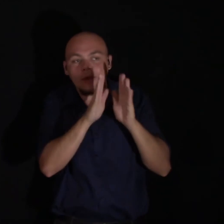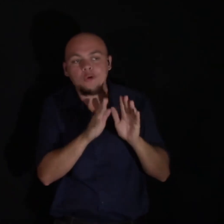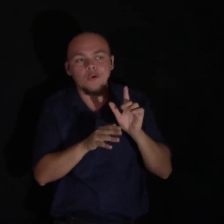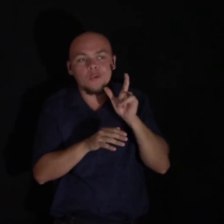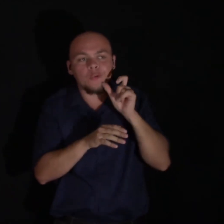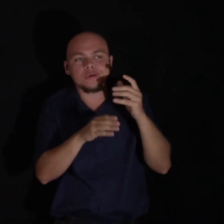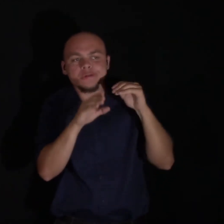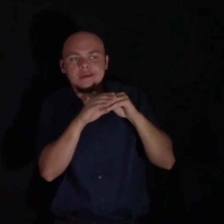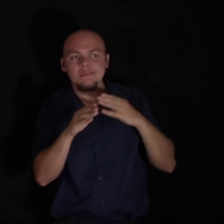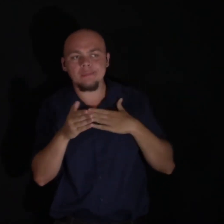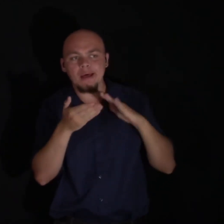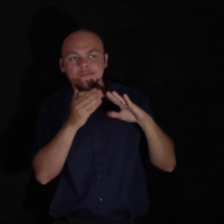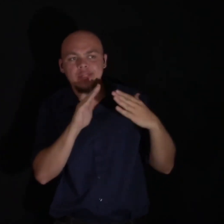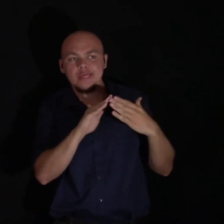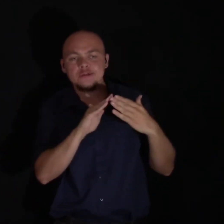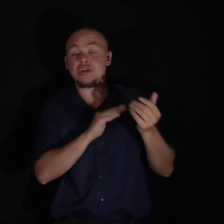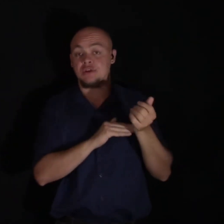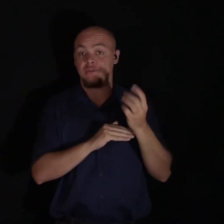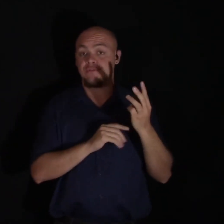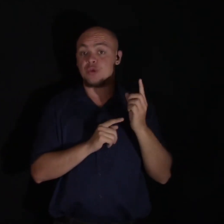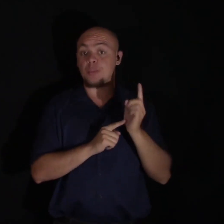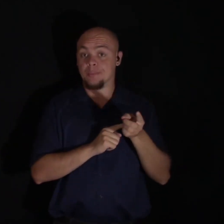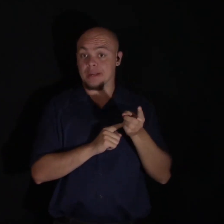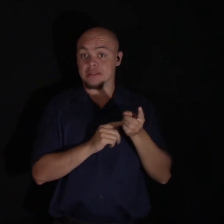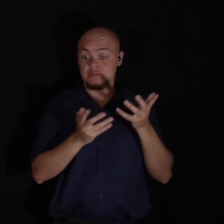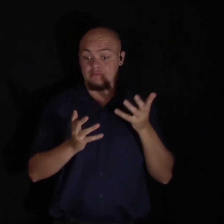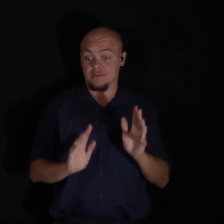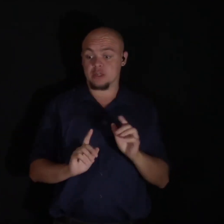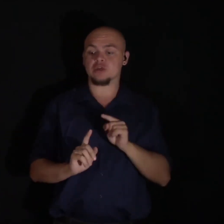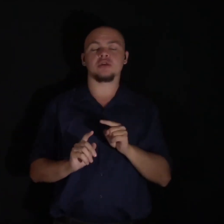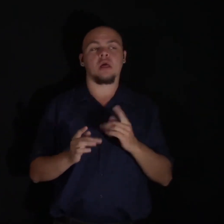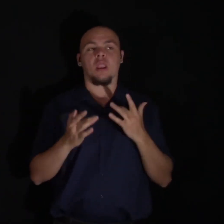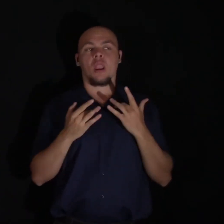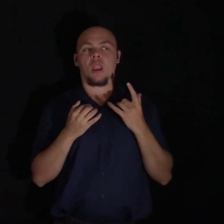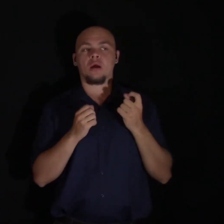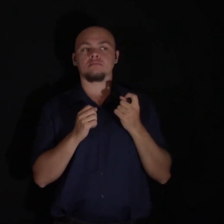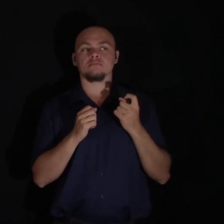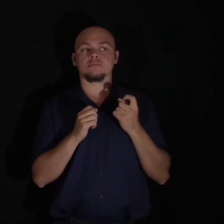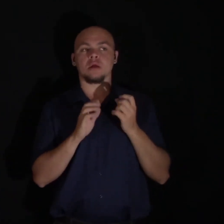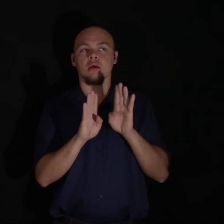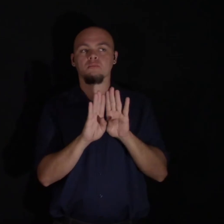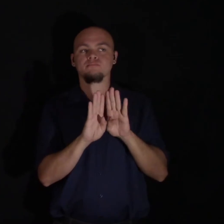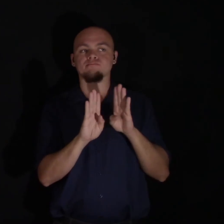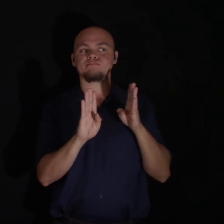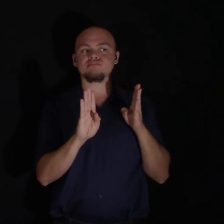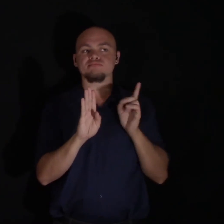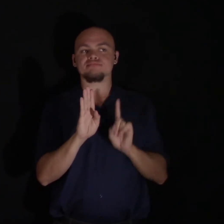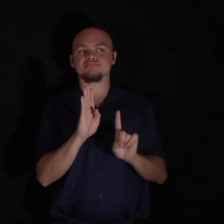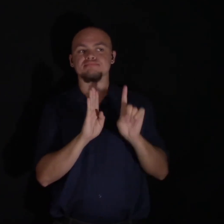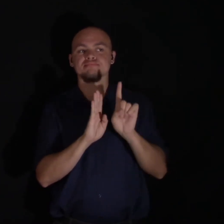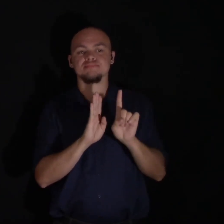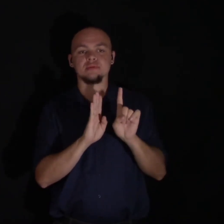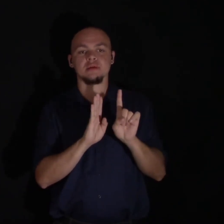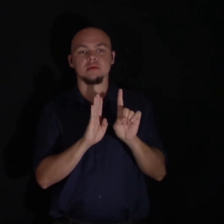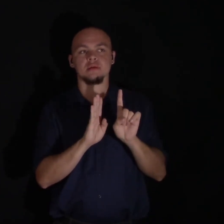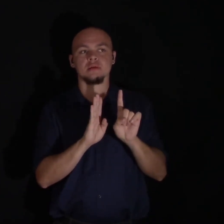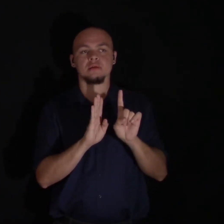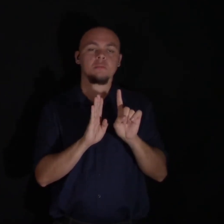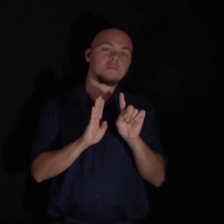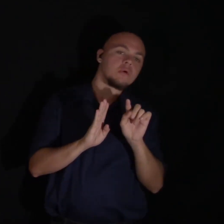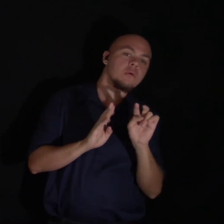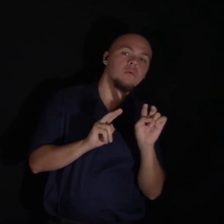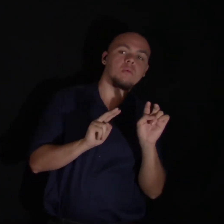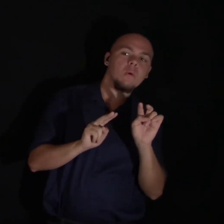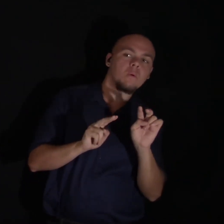village. And after a few minutes, she got up enough courage to come stand in a doorway to stare at all the steely-eyed, barrel-chested freedom fighters,